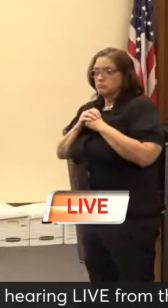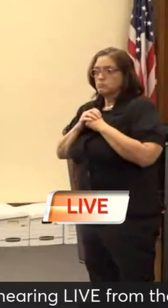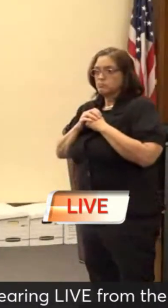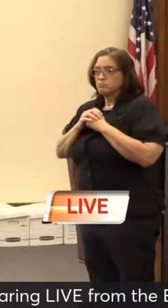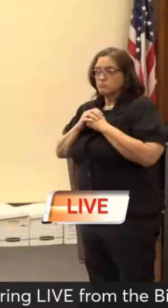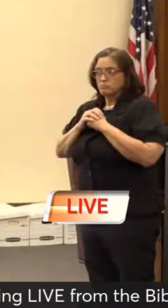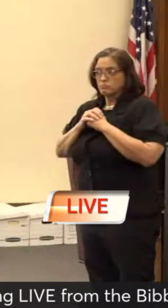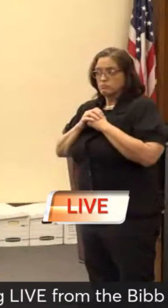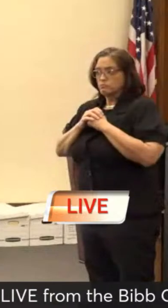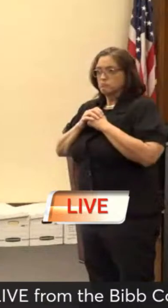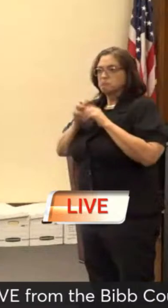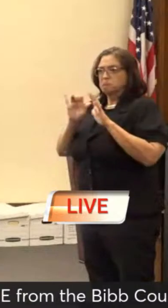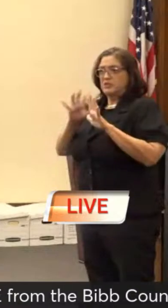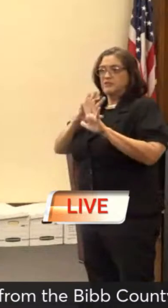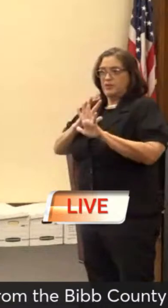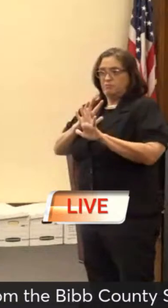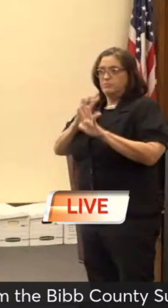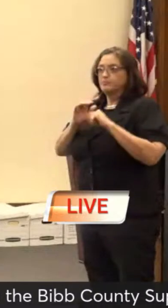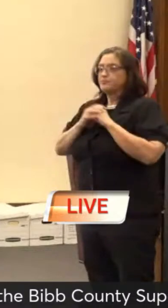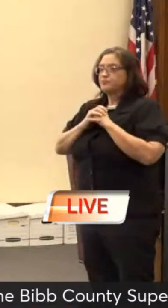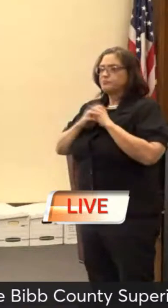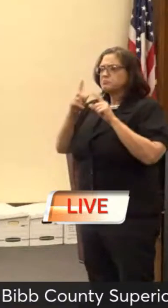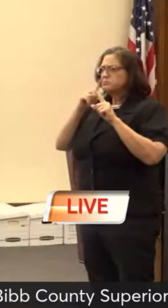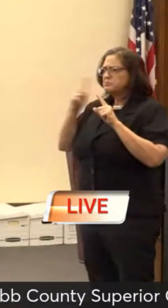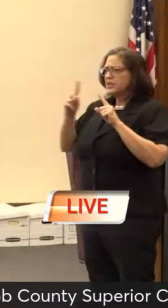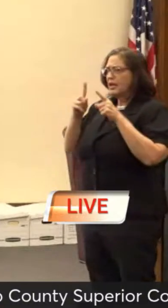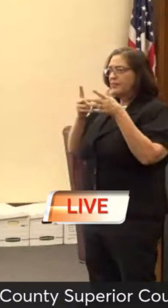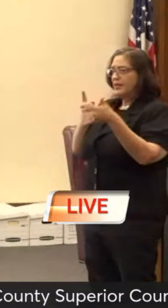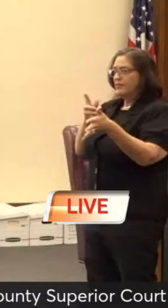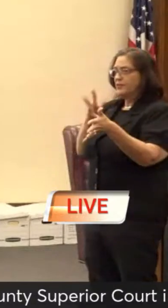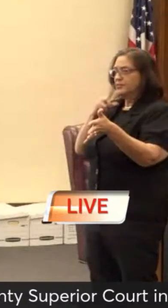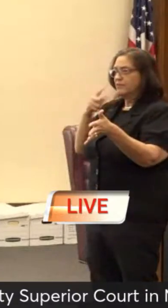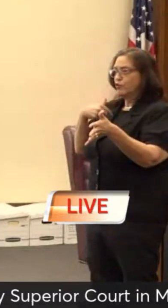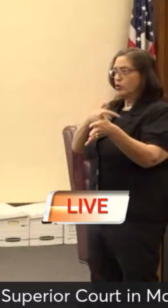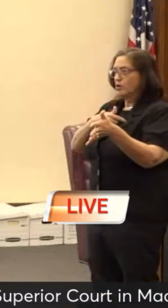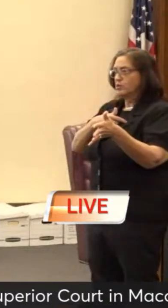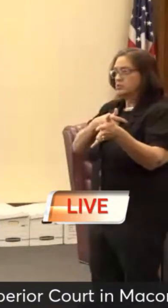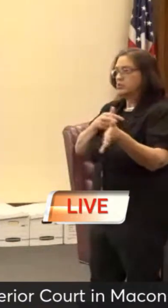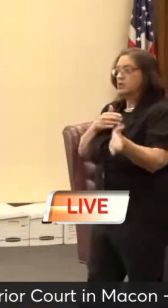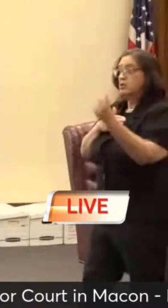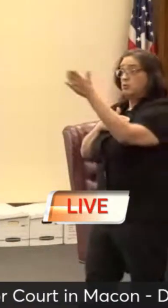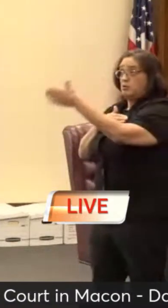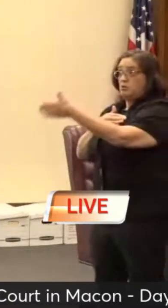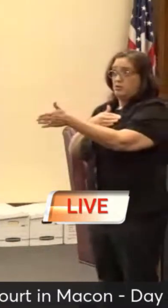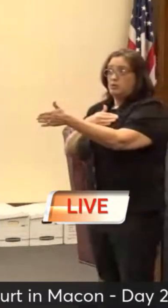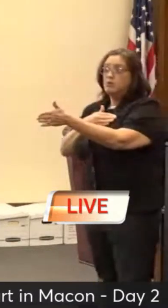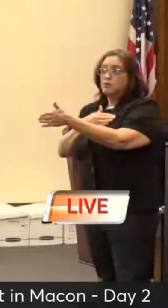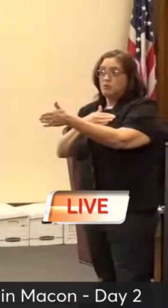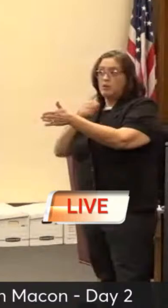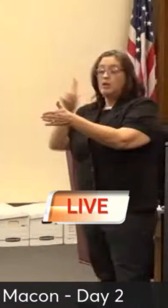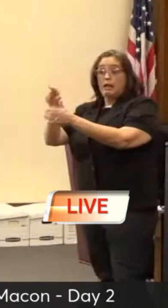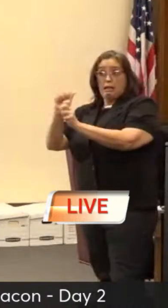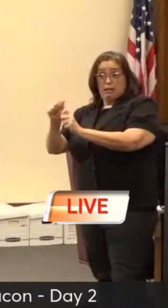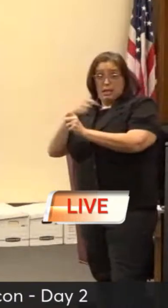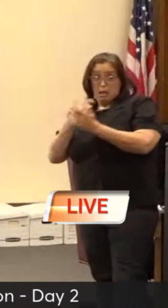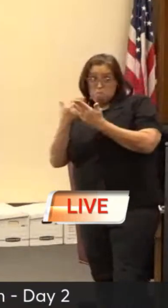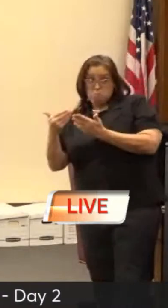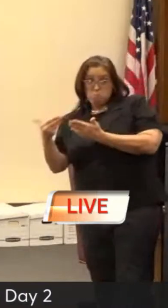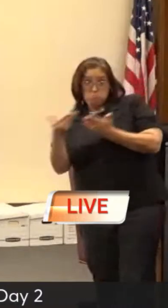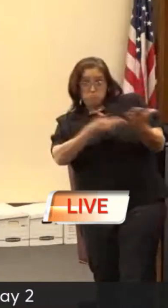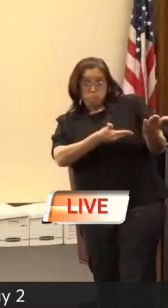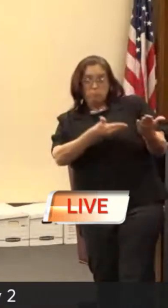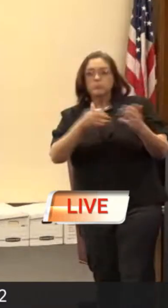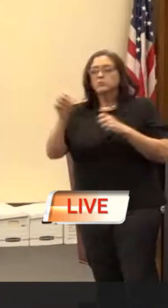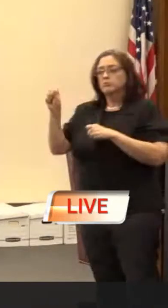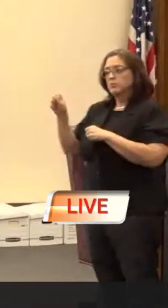Instead of that, that'll be fine. And I think that's it for petitioner. And Your Honor, might I make my tender at this point? Yes. Thank